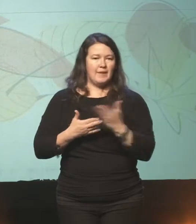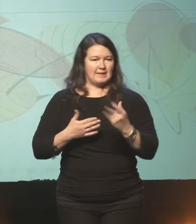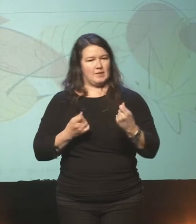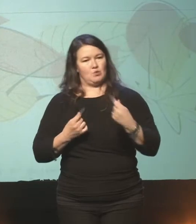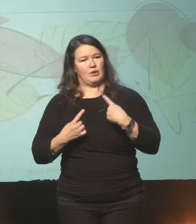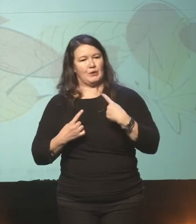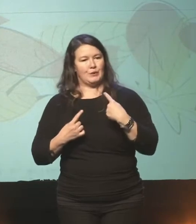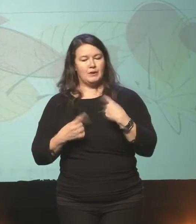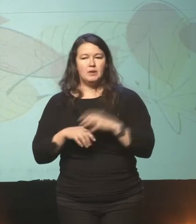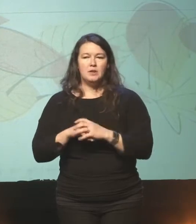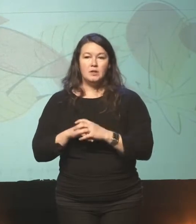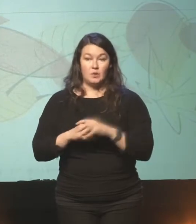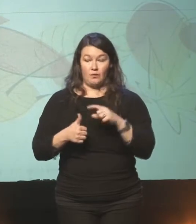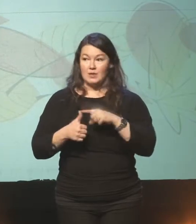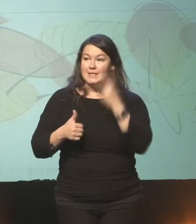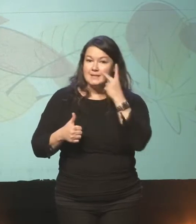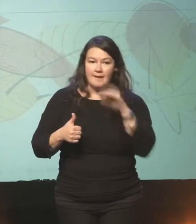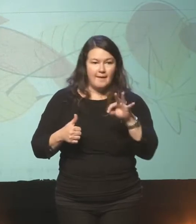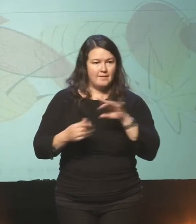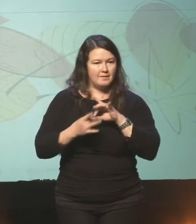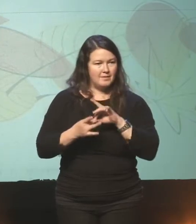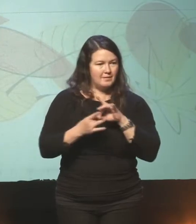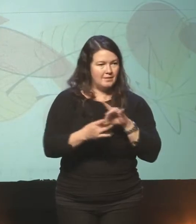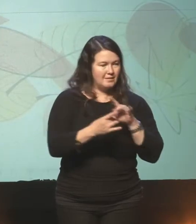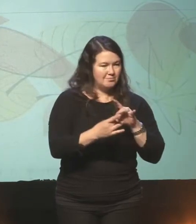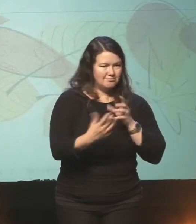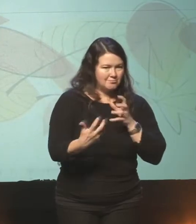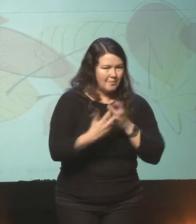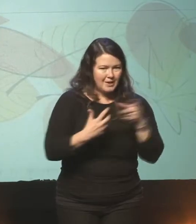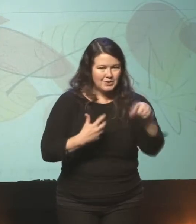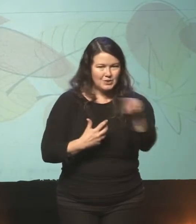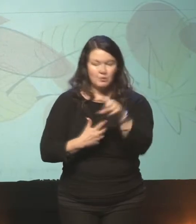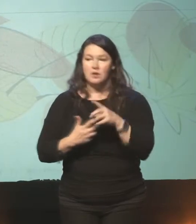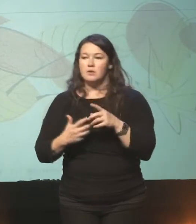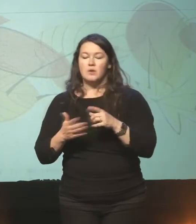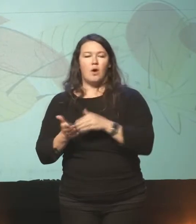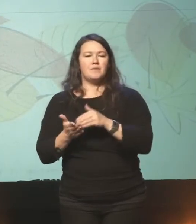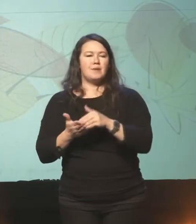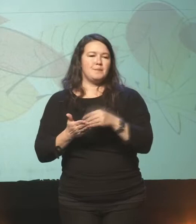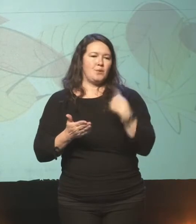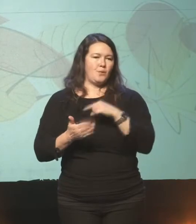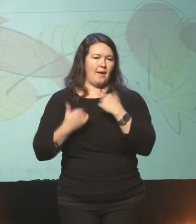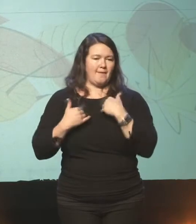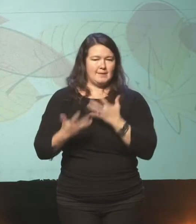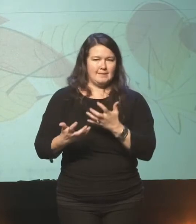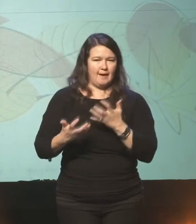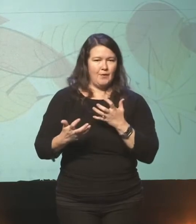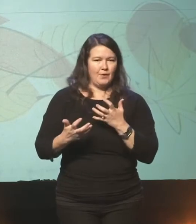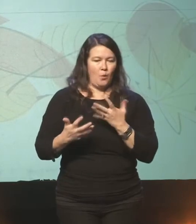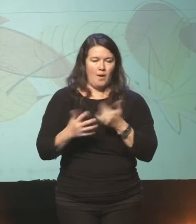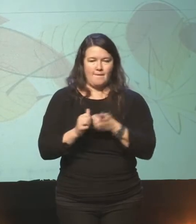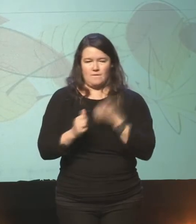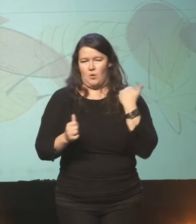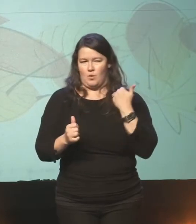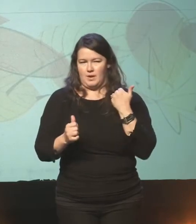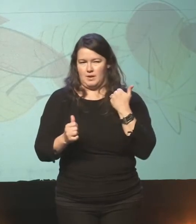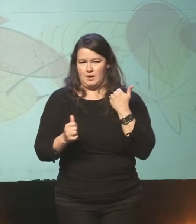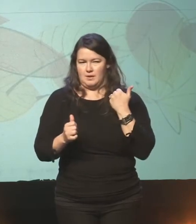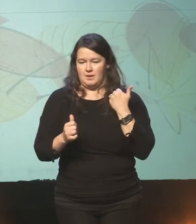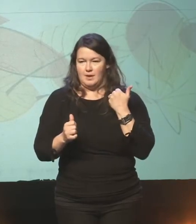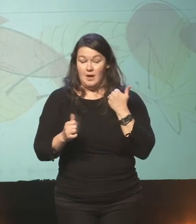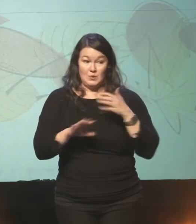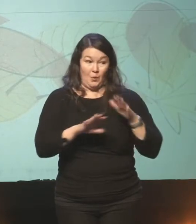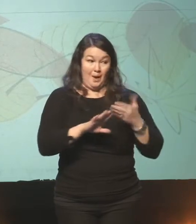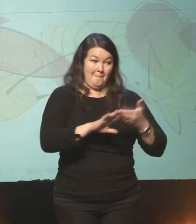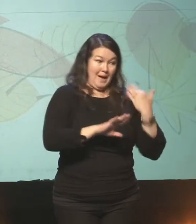The first one, and see if any of this resonates with you. The first one is oftentimes we have this desire to avoid repeating